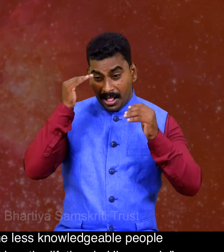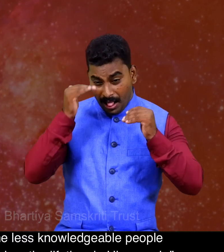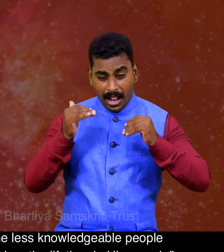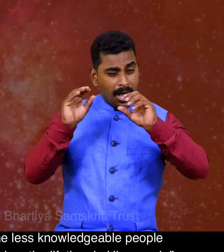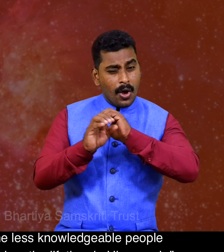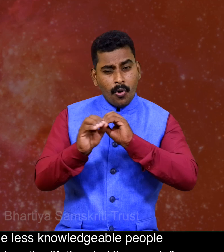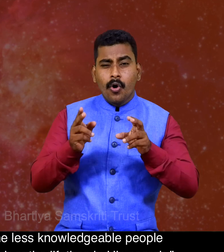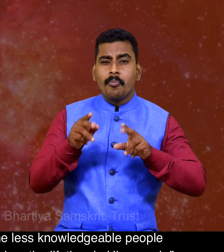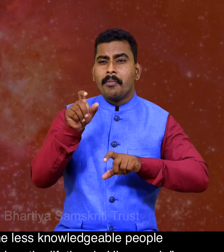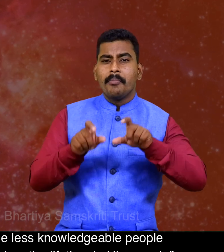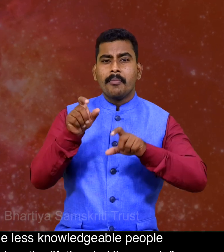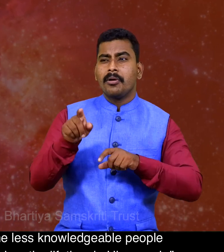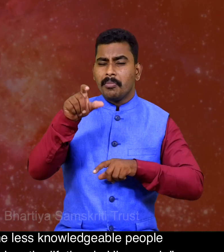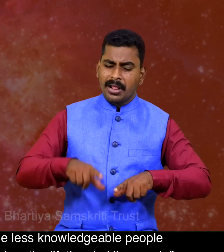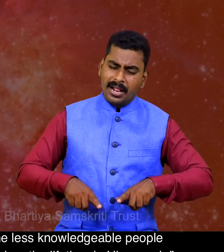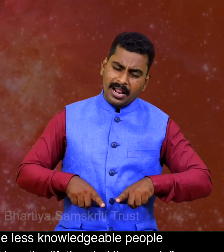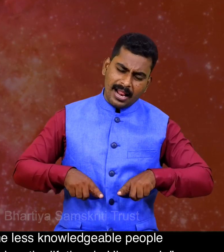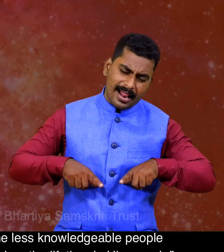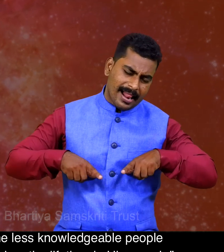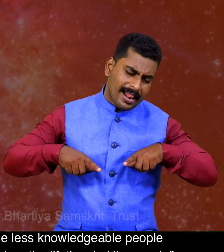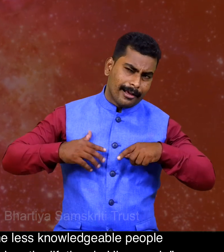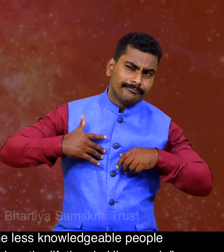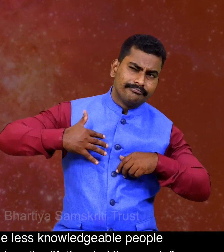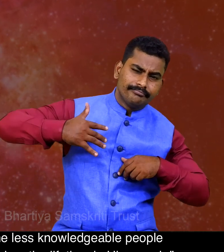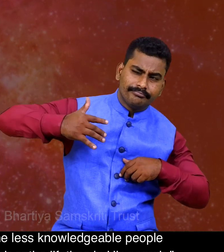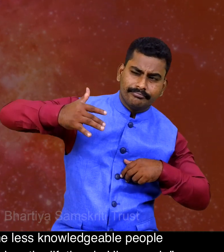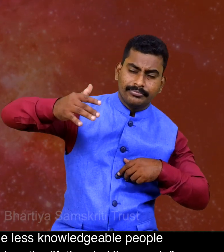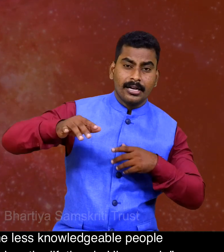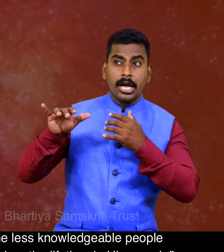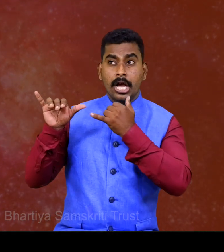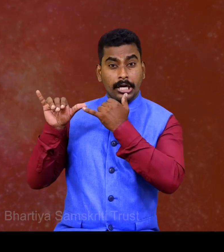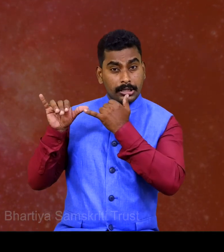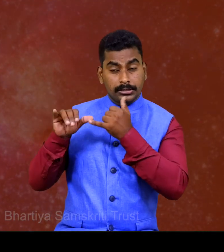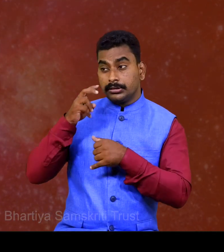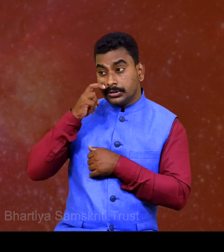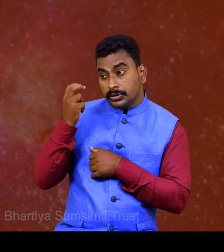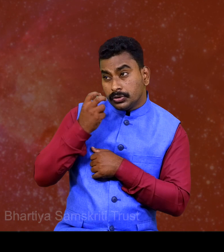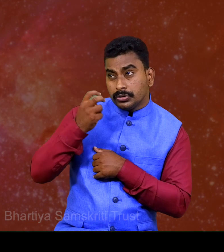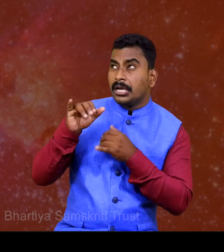people spend their entire lifetime in his search."